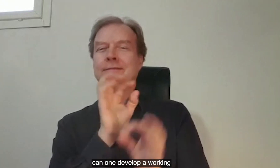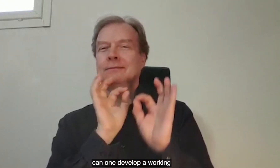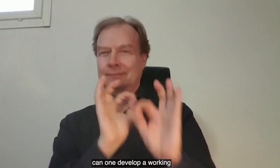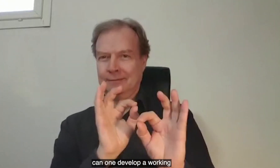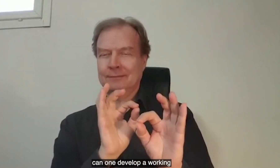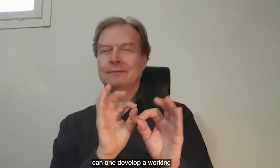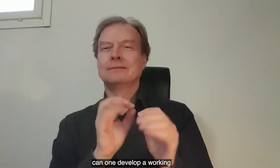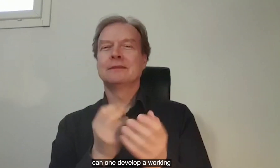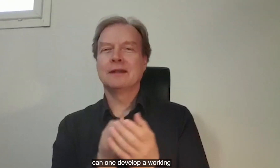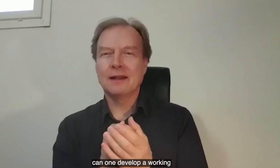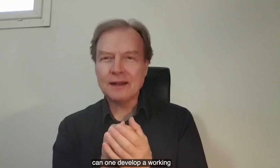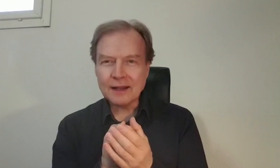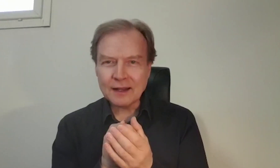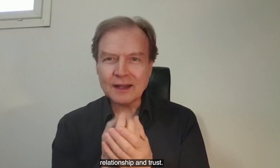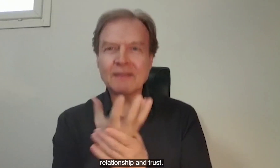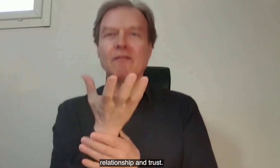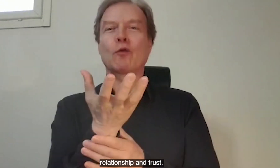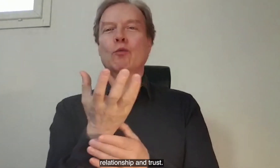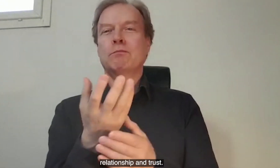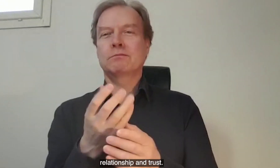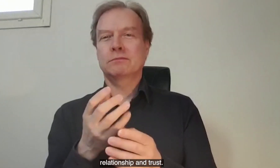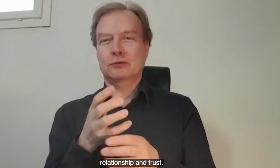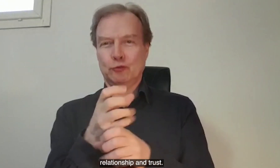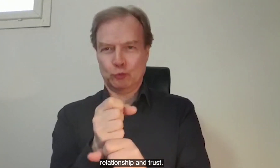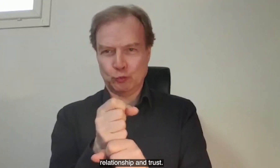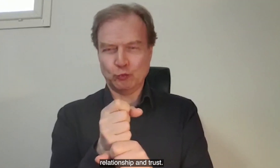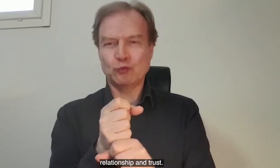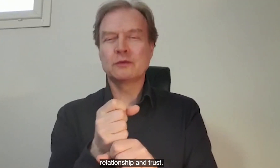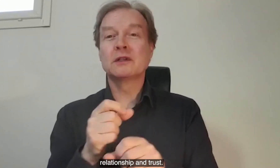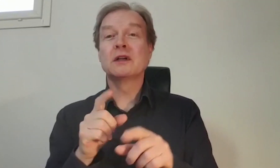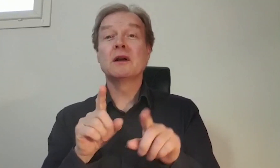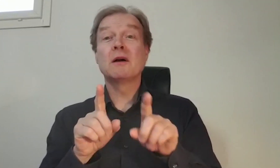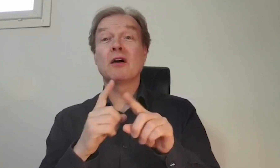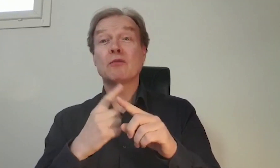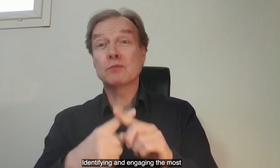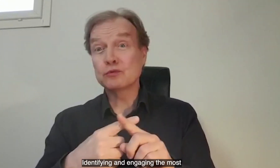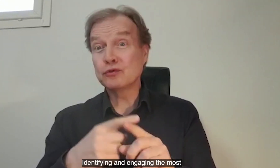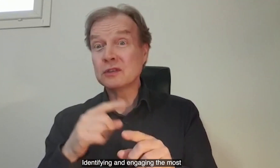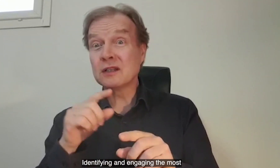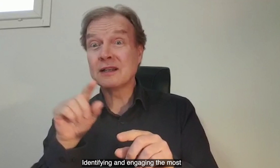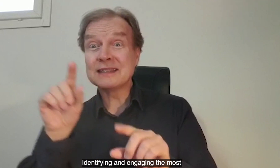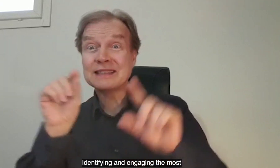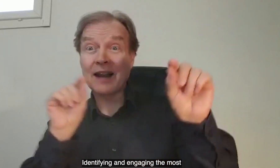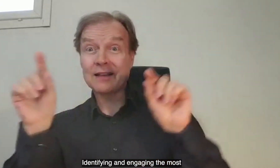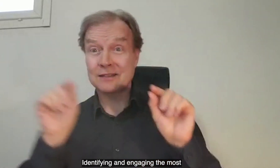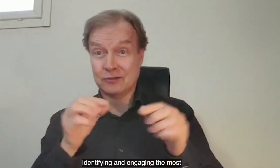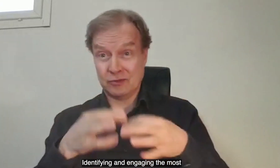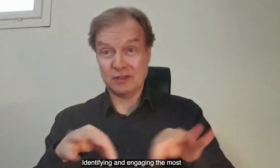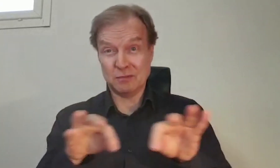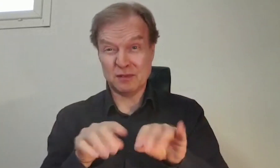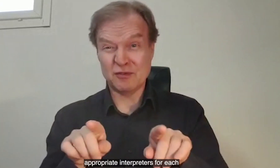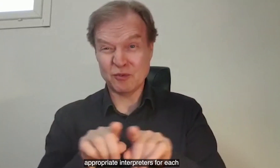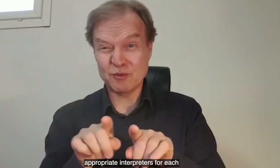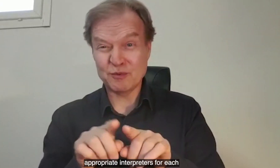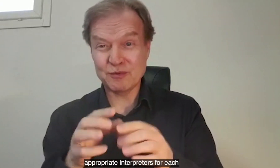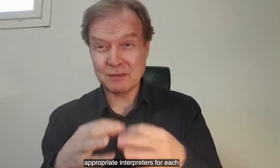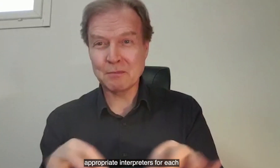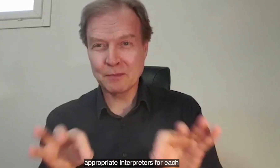through repeated engagement can one develop a working relationship and trust. Identifying and engaging the most